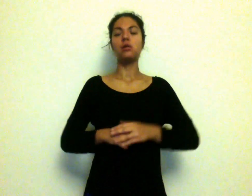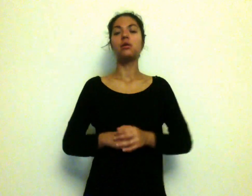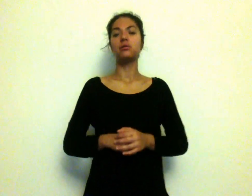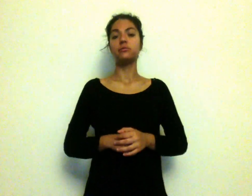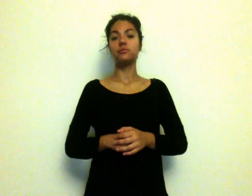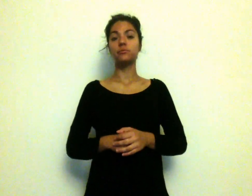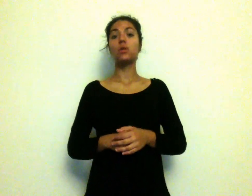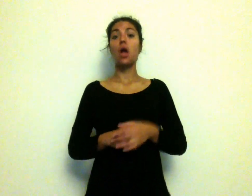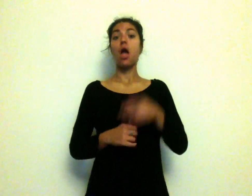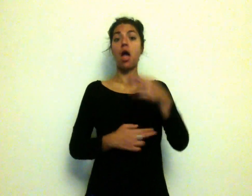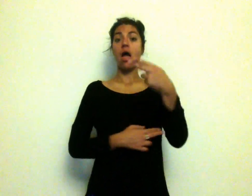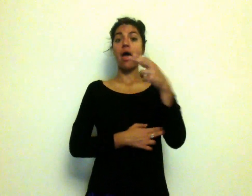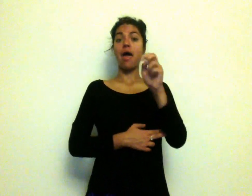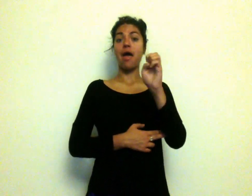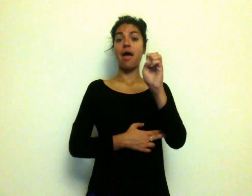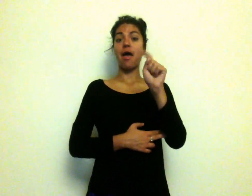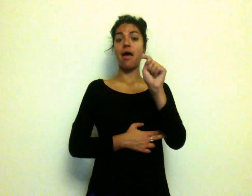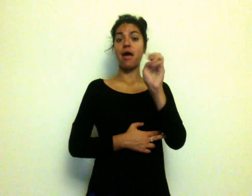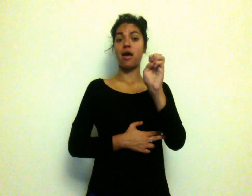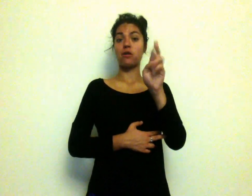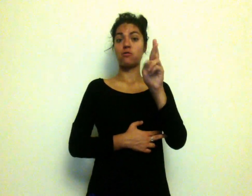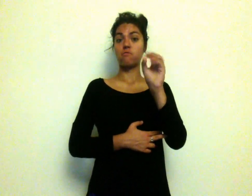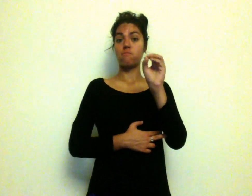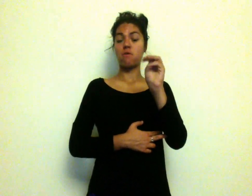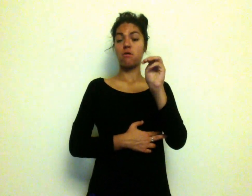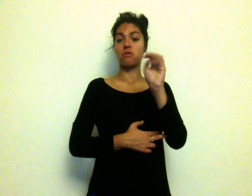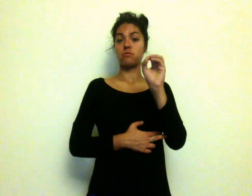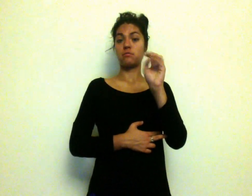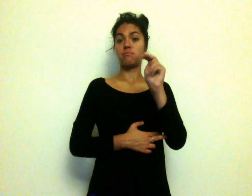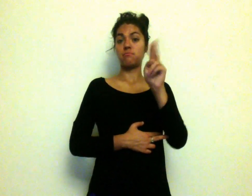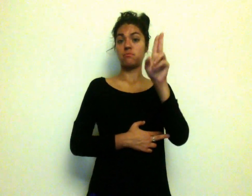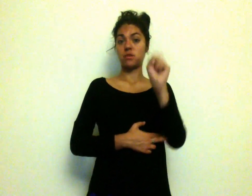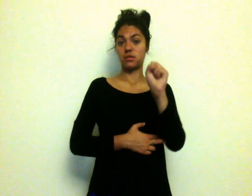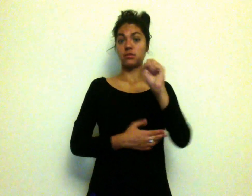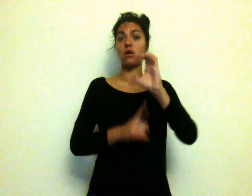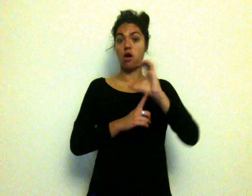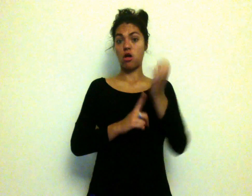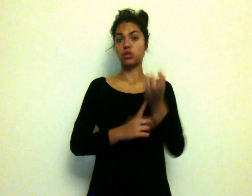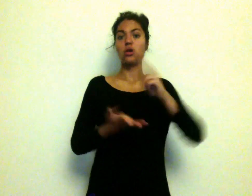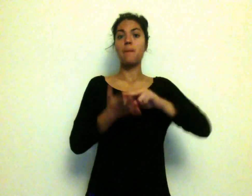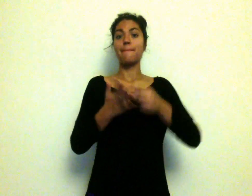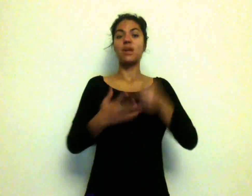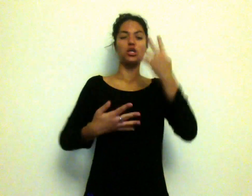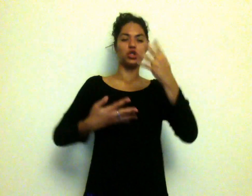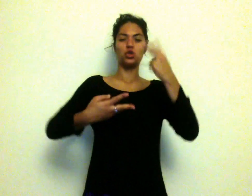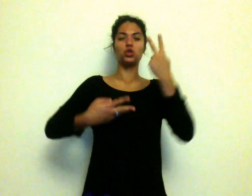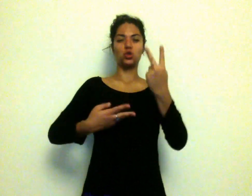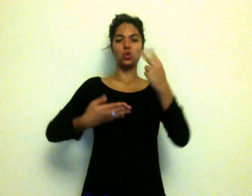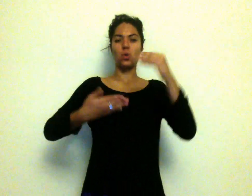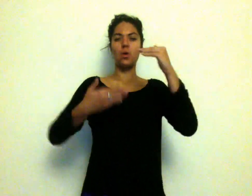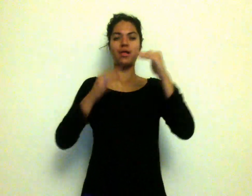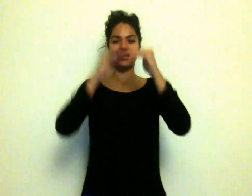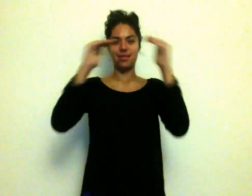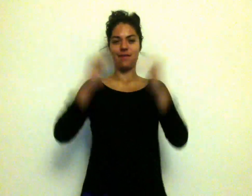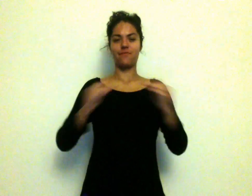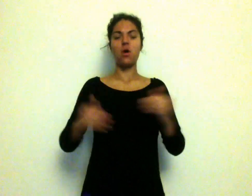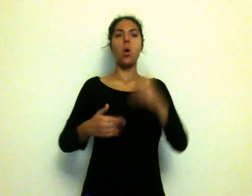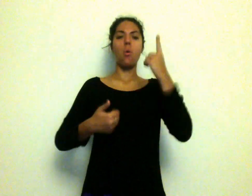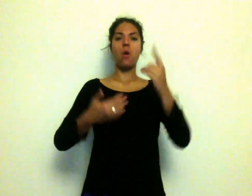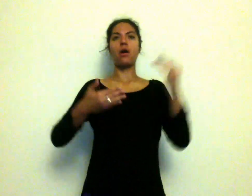talking about a culture that lives at two levels. One is the level of authority, the other is the level of the masses